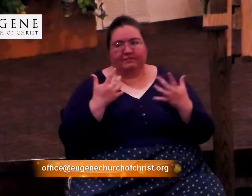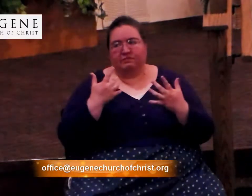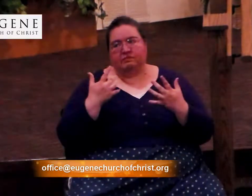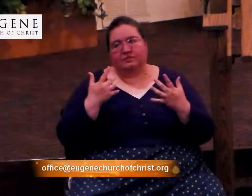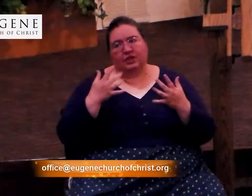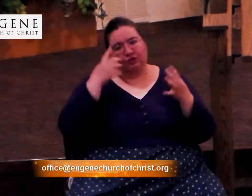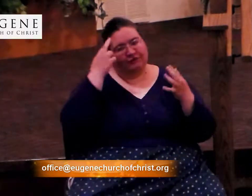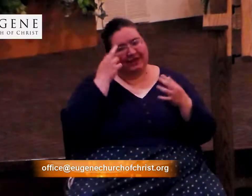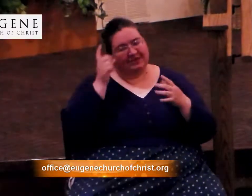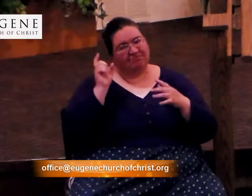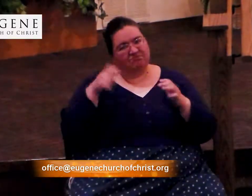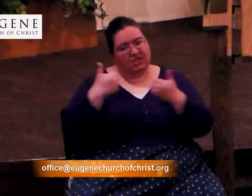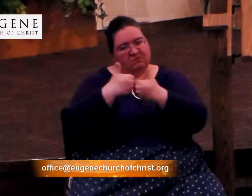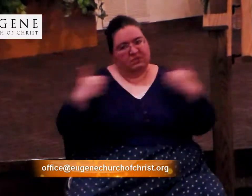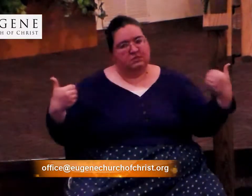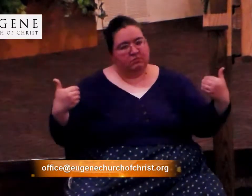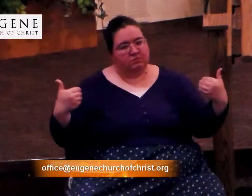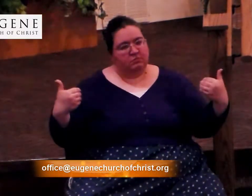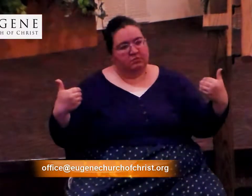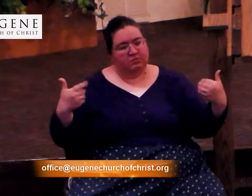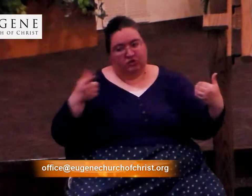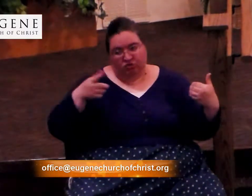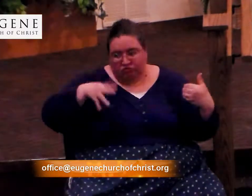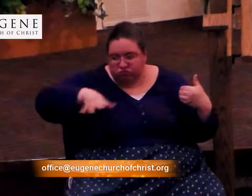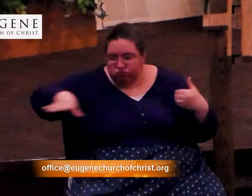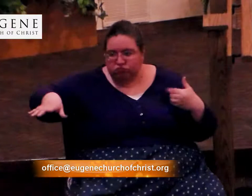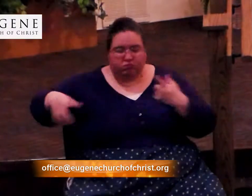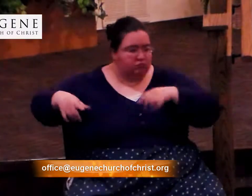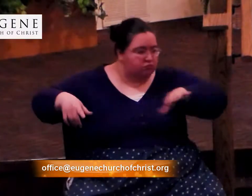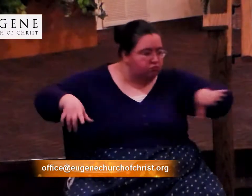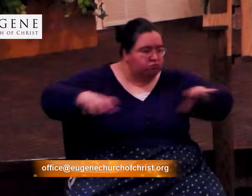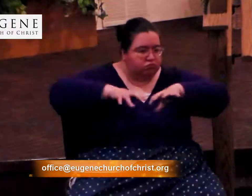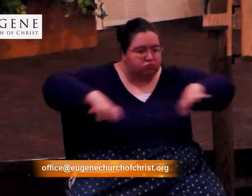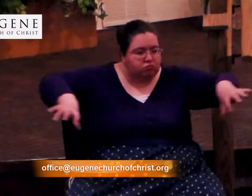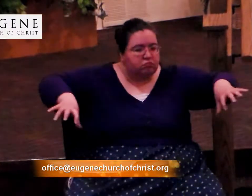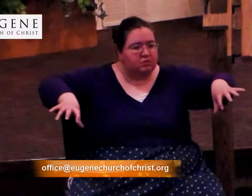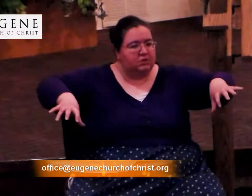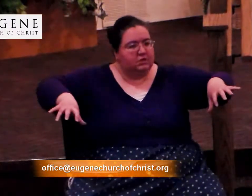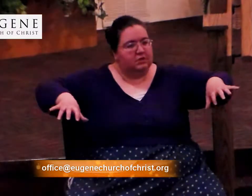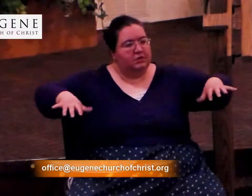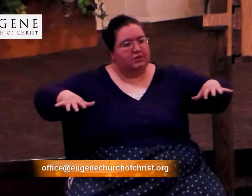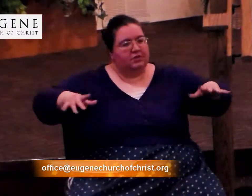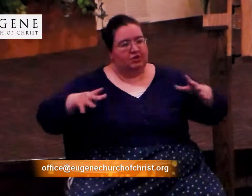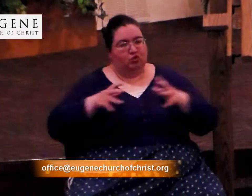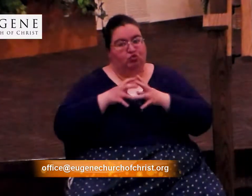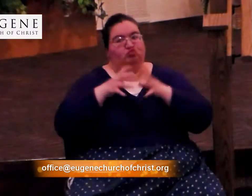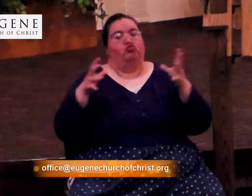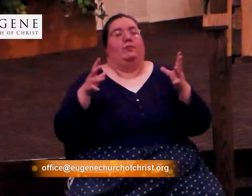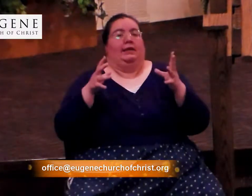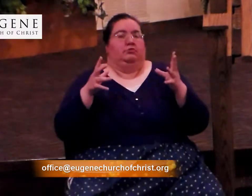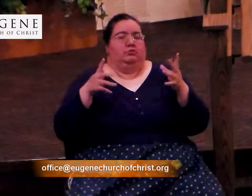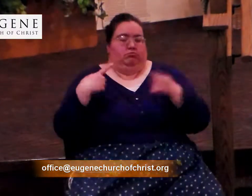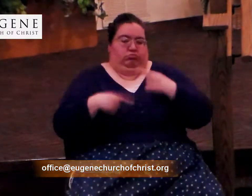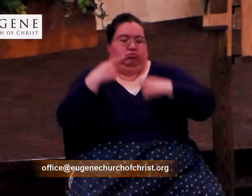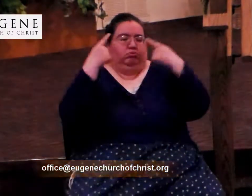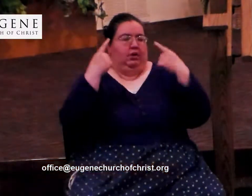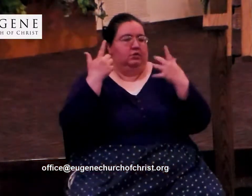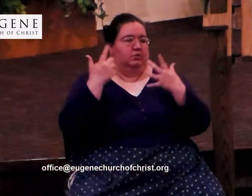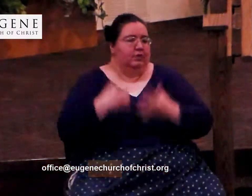own land, everybody's going to be okay. We're still fine with each other, but we just know there's too much of a clash here together. And they realize troubles are